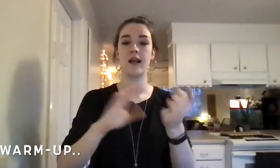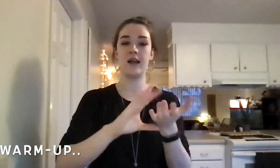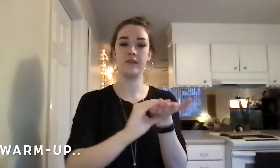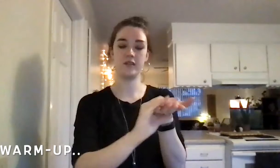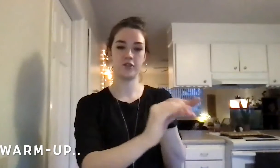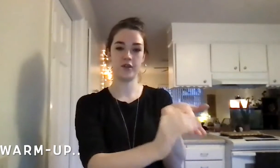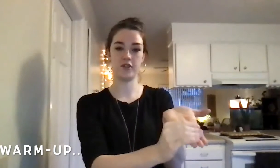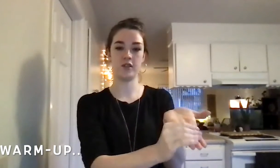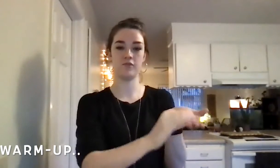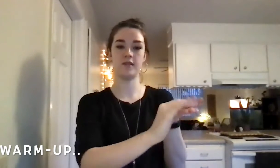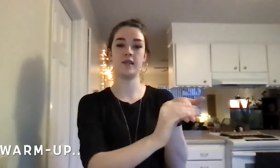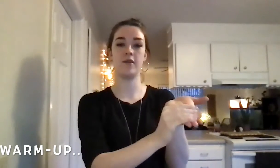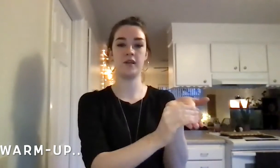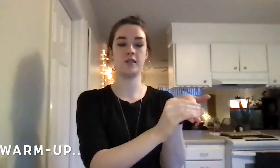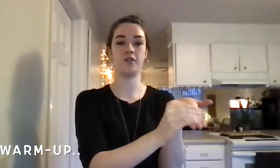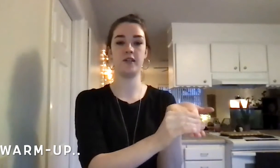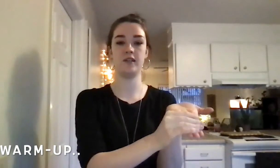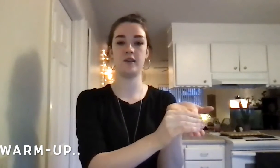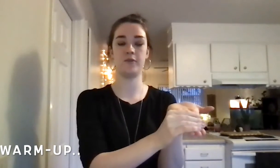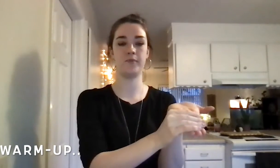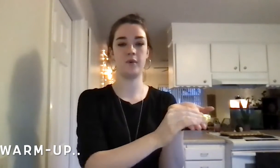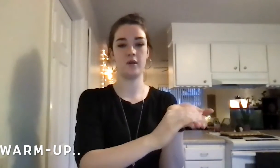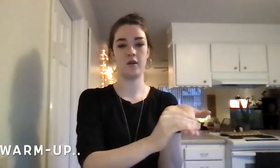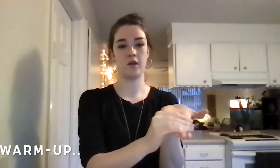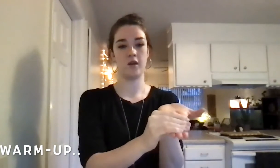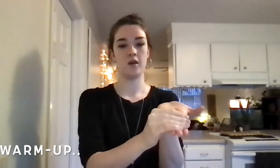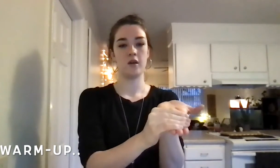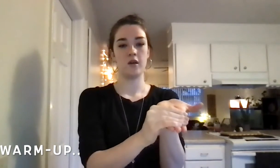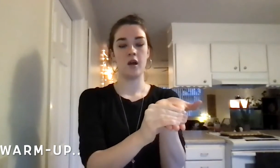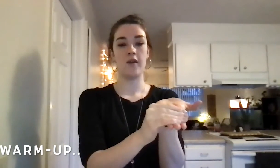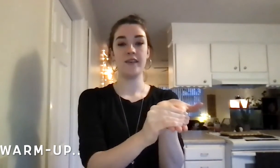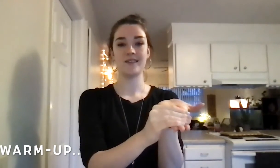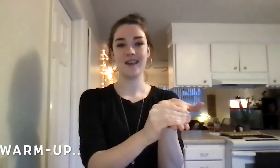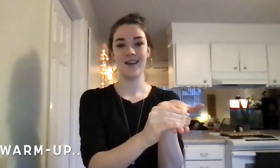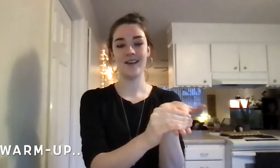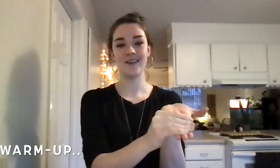And let's stretch these wrists out nice and gently though. On this side.